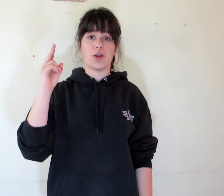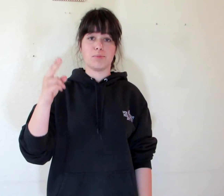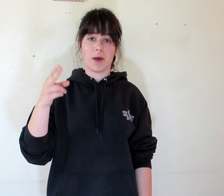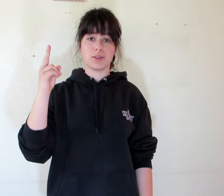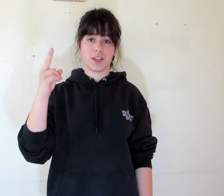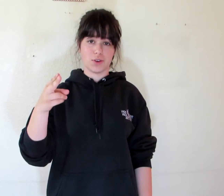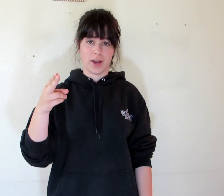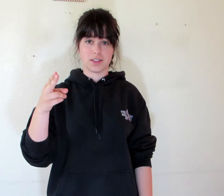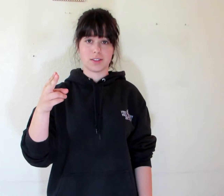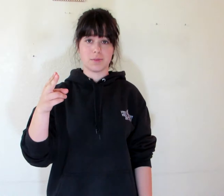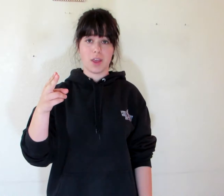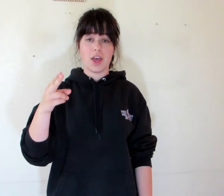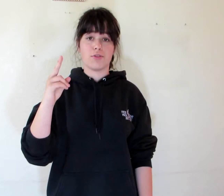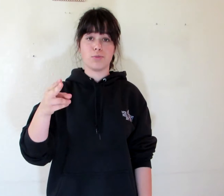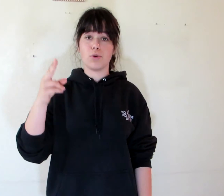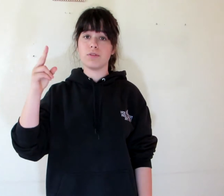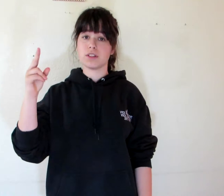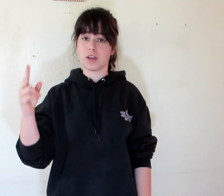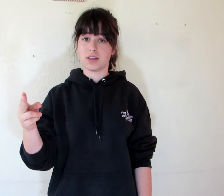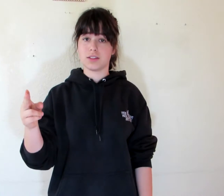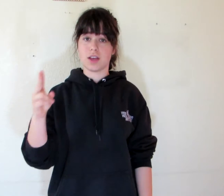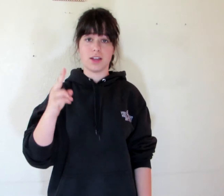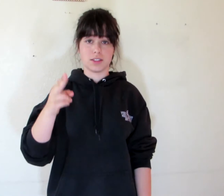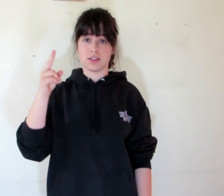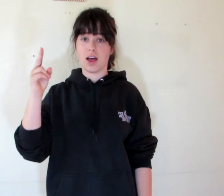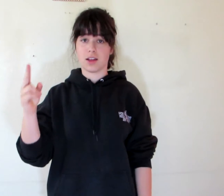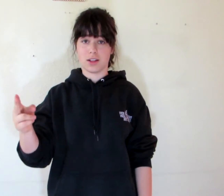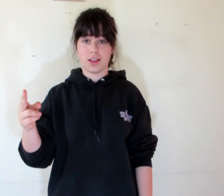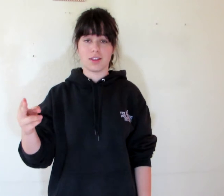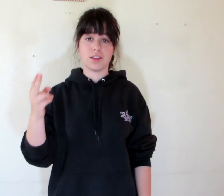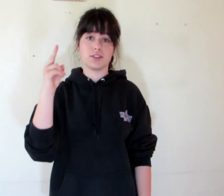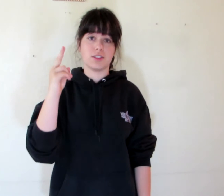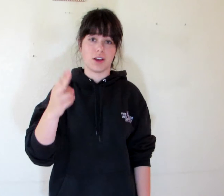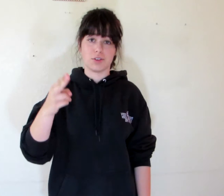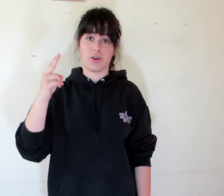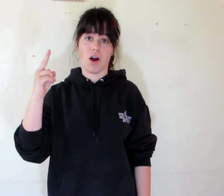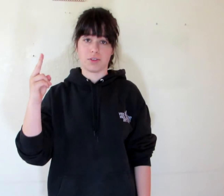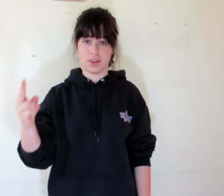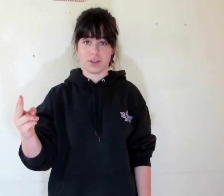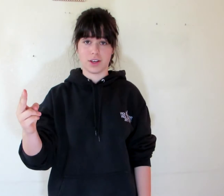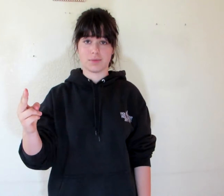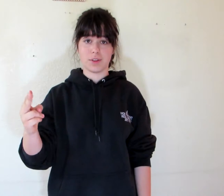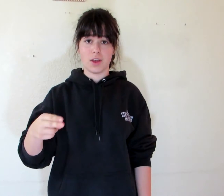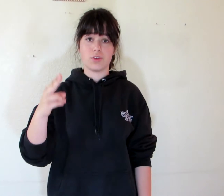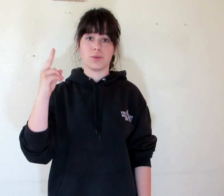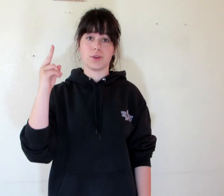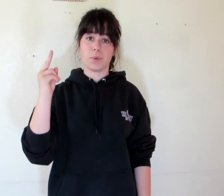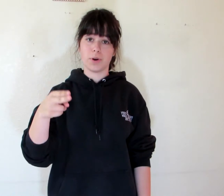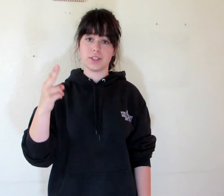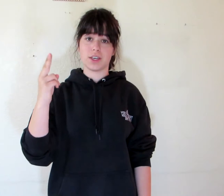and bouncing it twice. If you move this sign side to side, this is a sign for hard of hearing. So it's important to